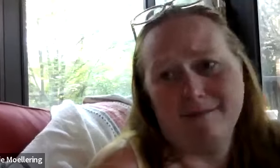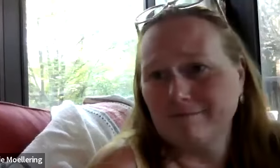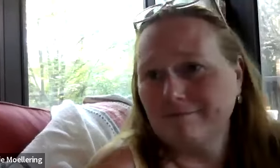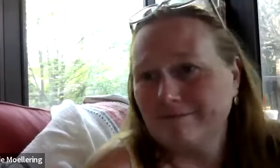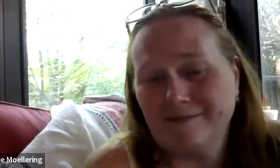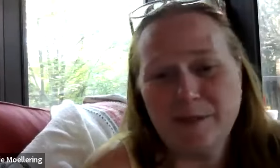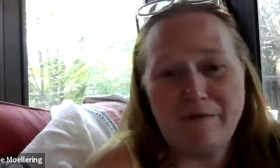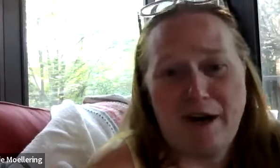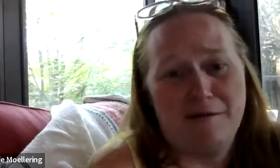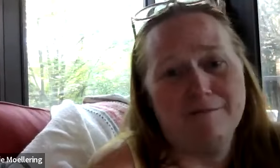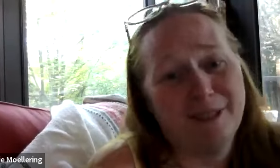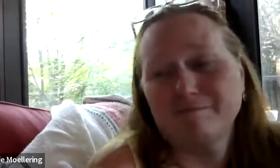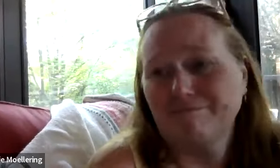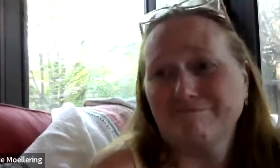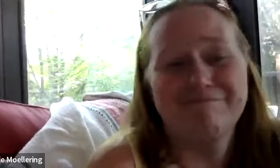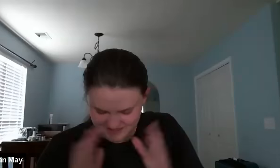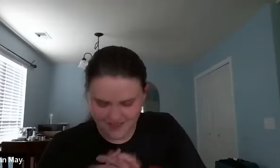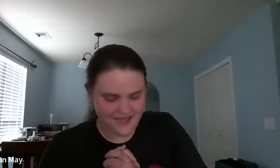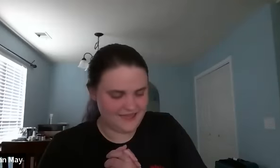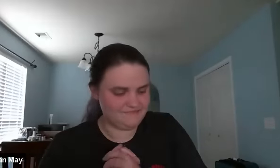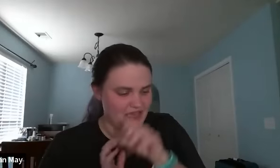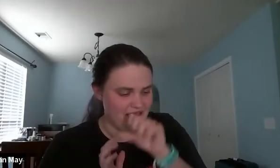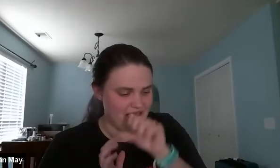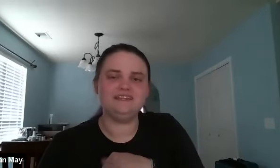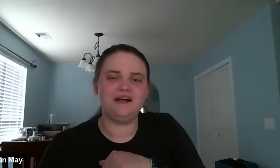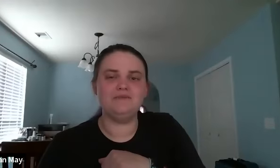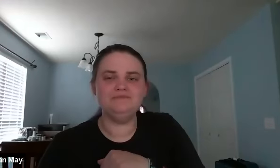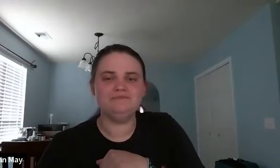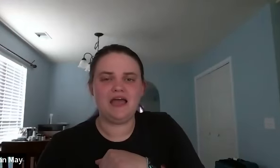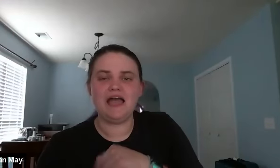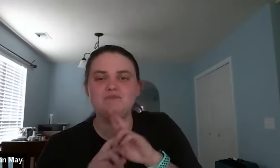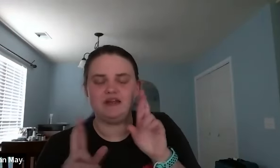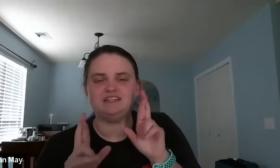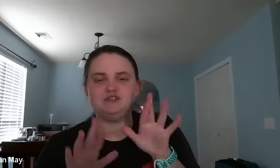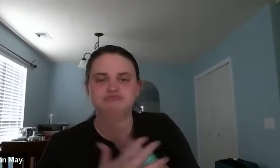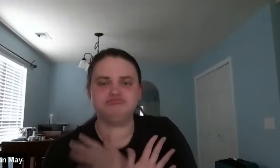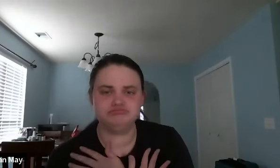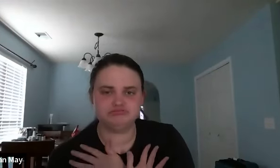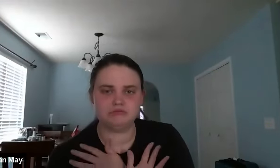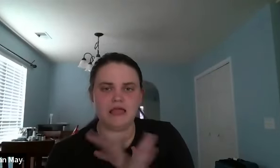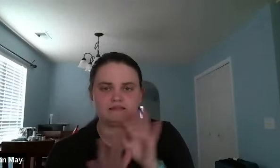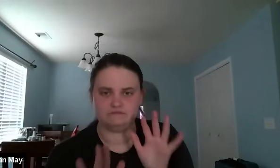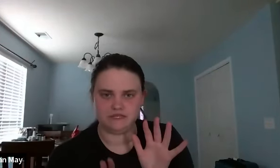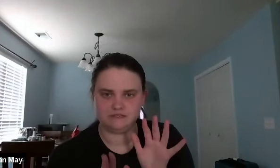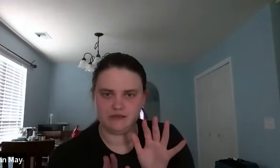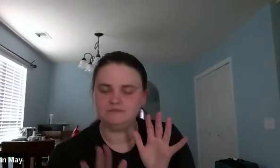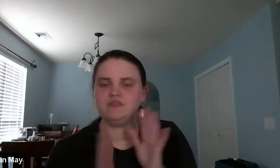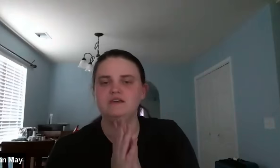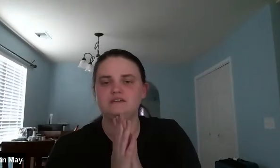amazing. It to was be fair. Yeah. It was amazing. I loved it. I am ready to relax and rest now,